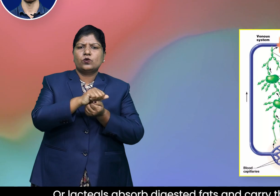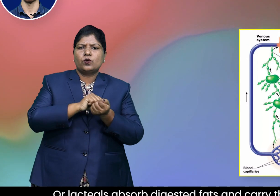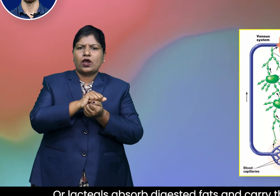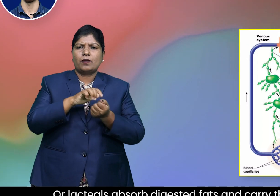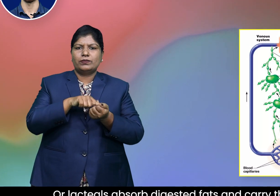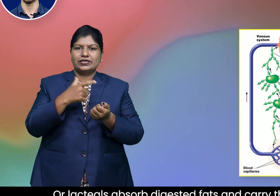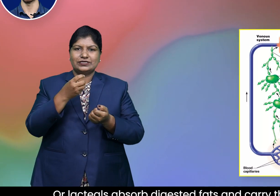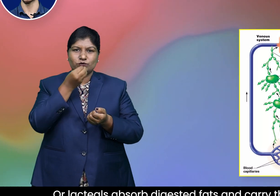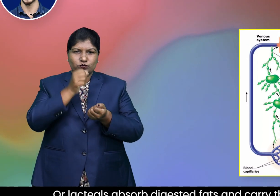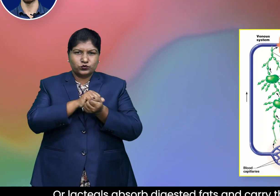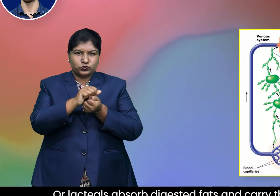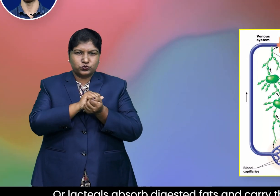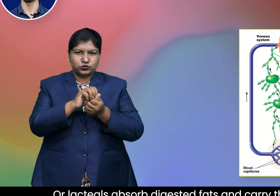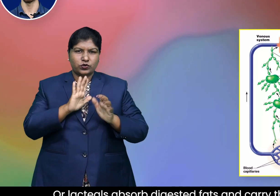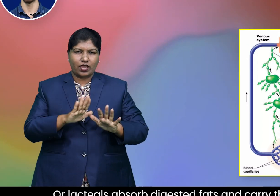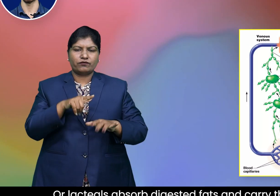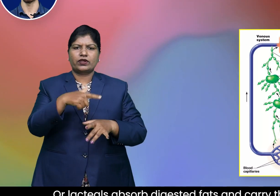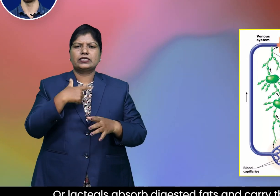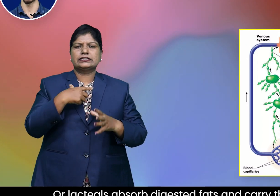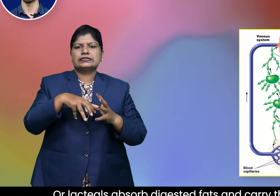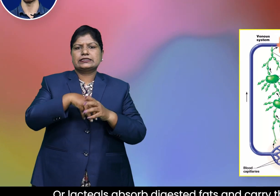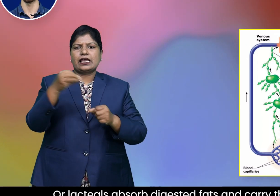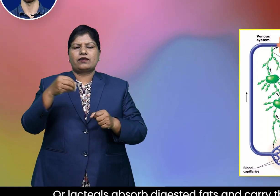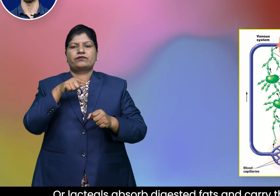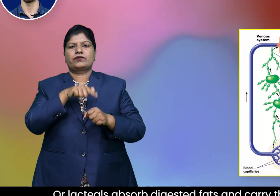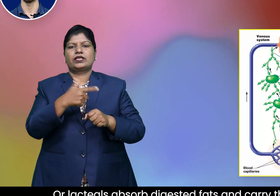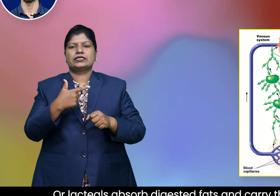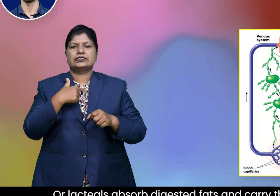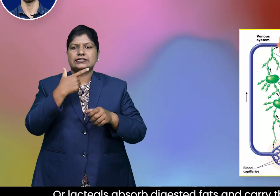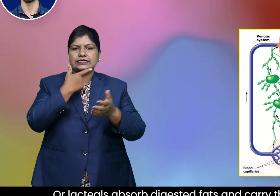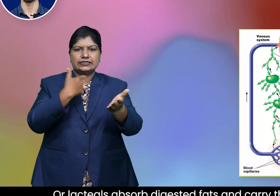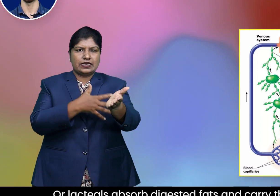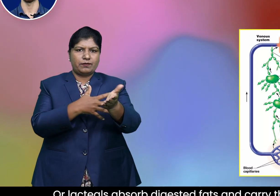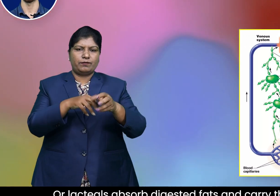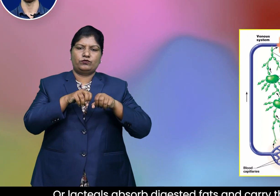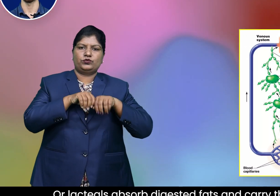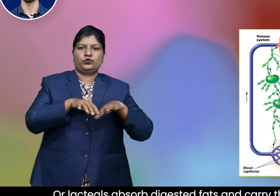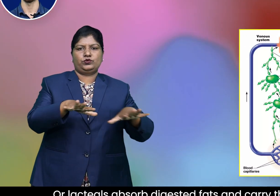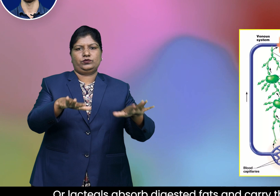fats and carry them to the blood.